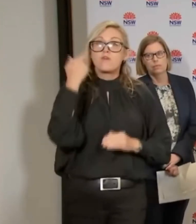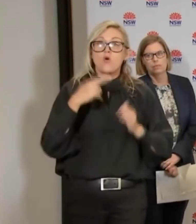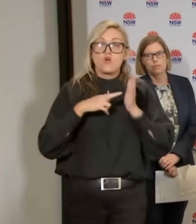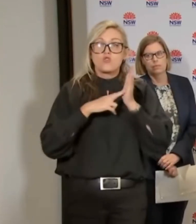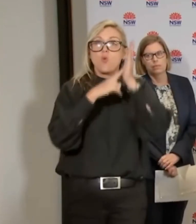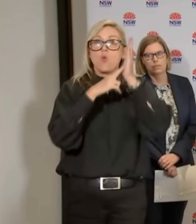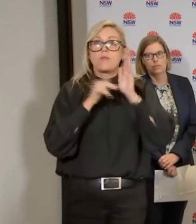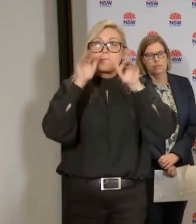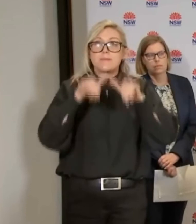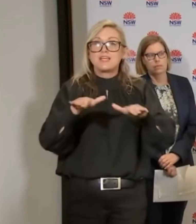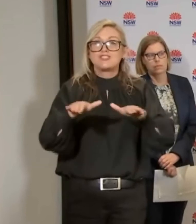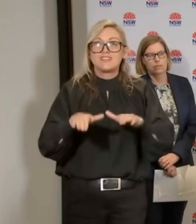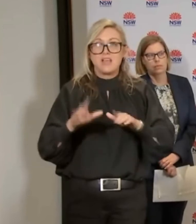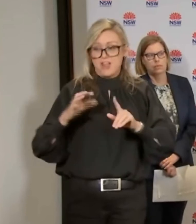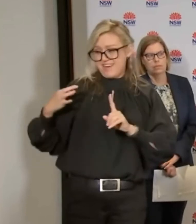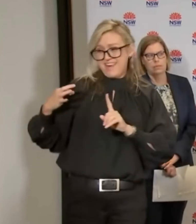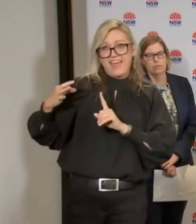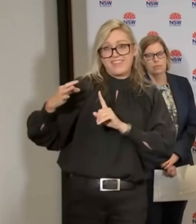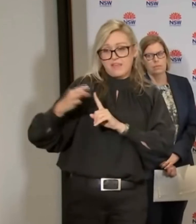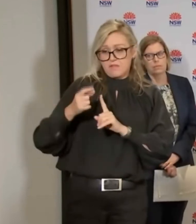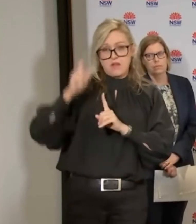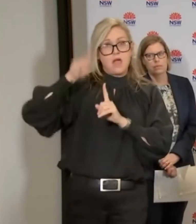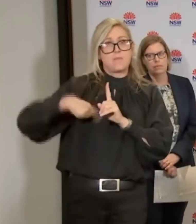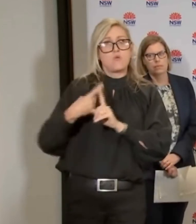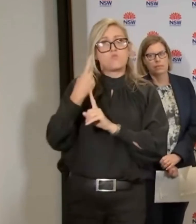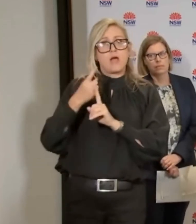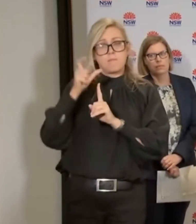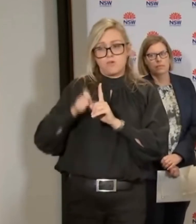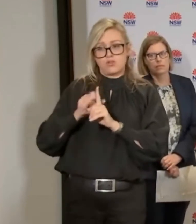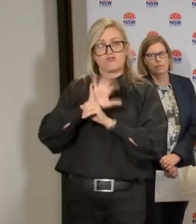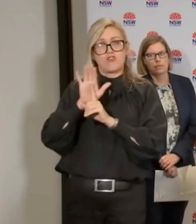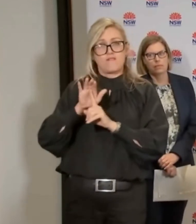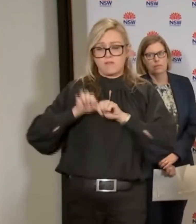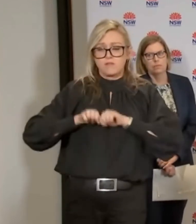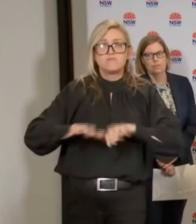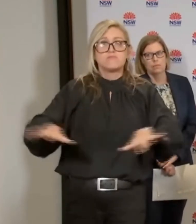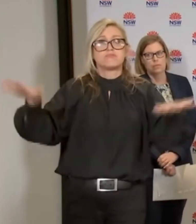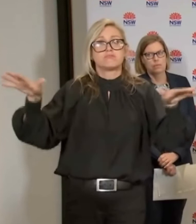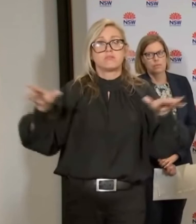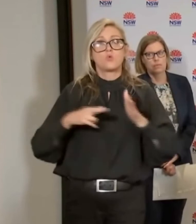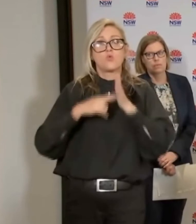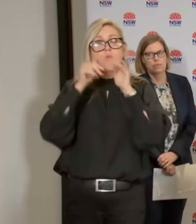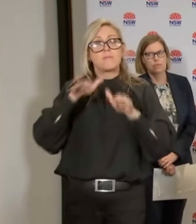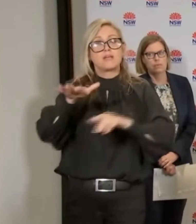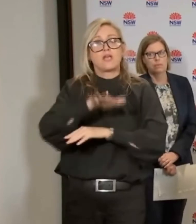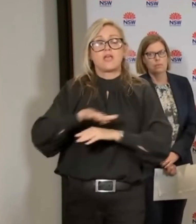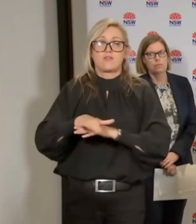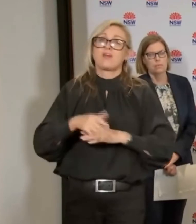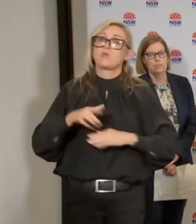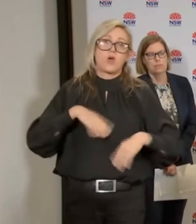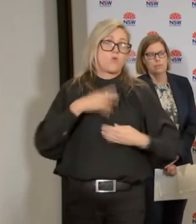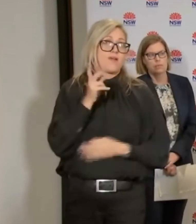risk. So once people in the quarantine system are vaccinated, that reduces the risk of the virus getting out, which is why the timing is so critical for